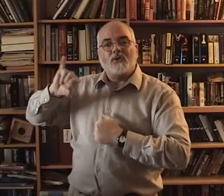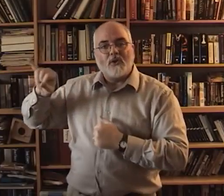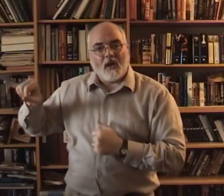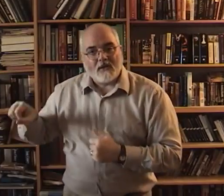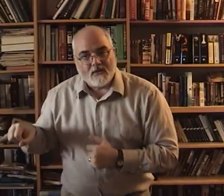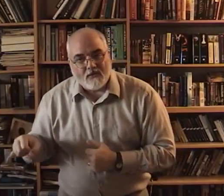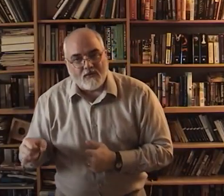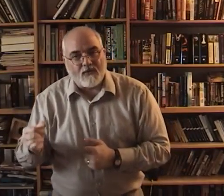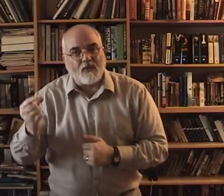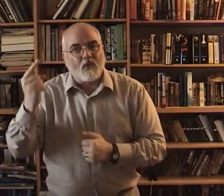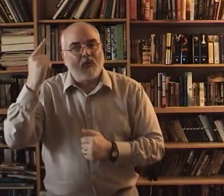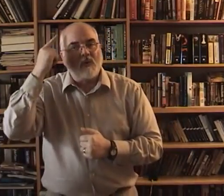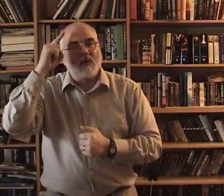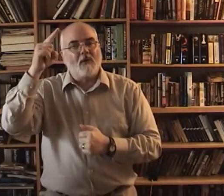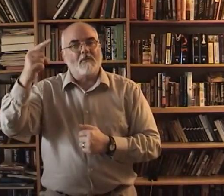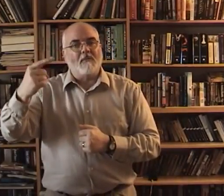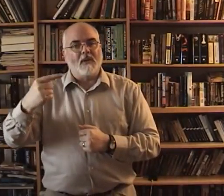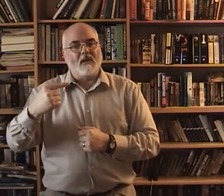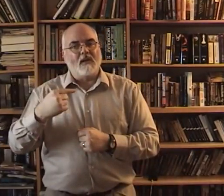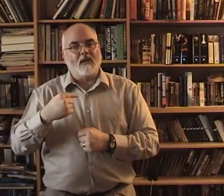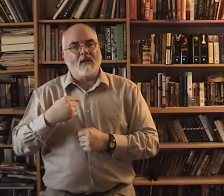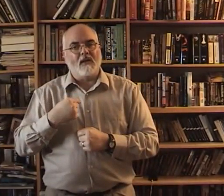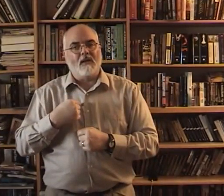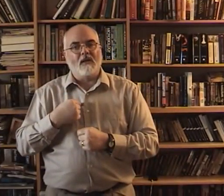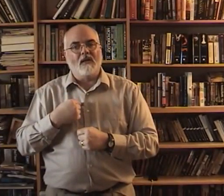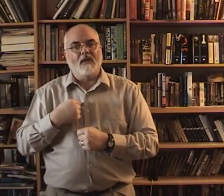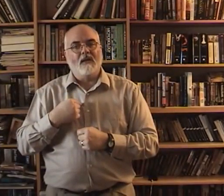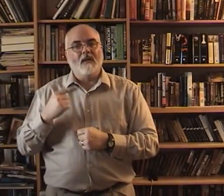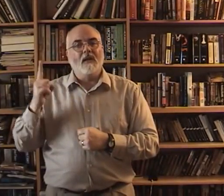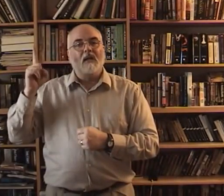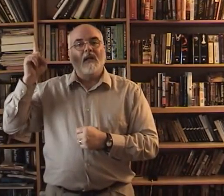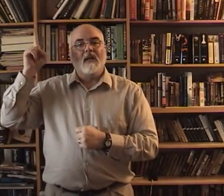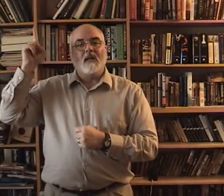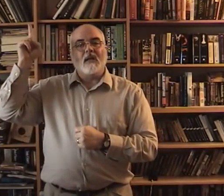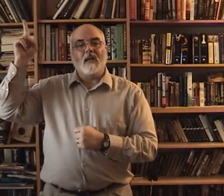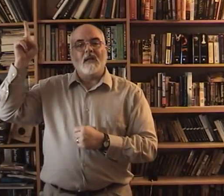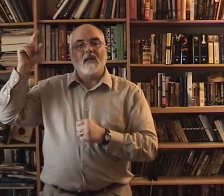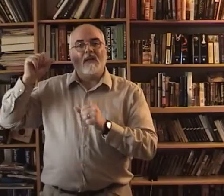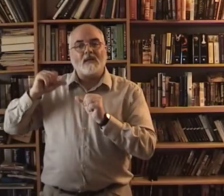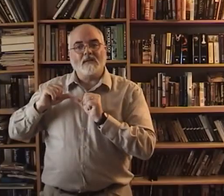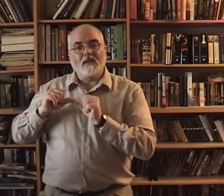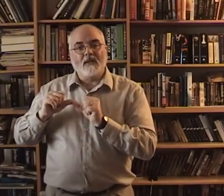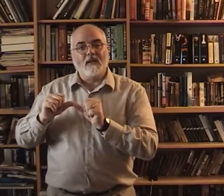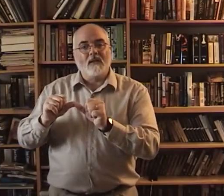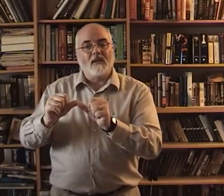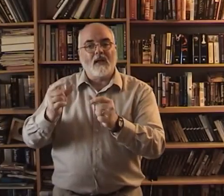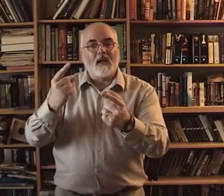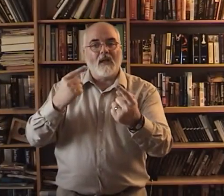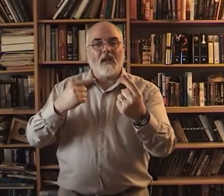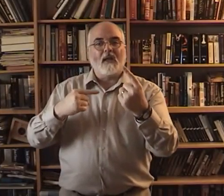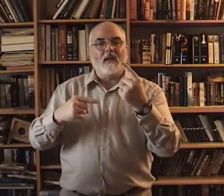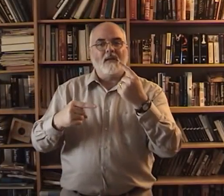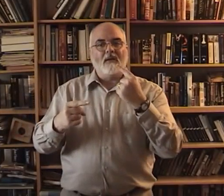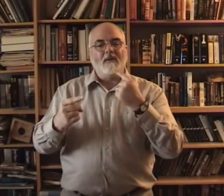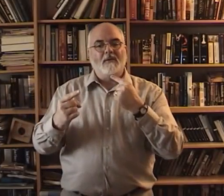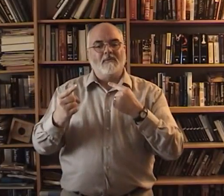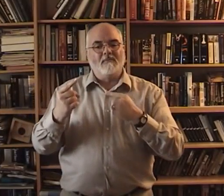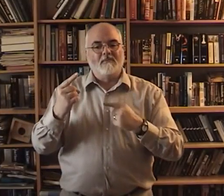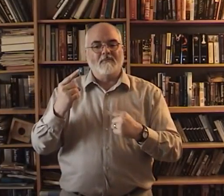disregarding every cost, from the manger to